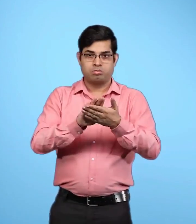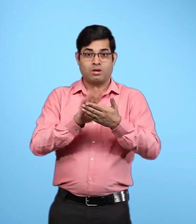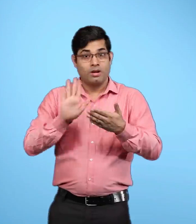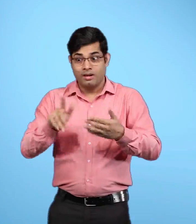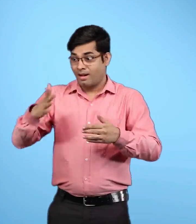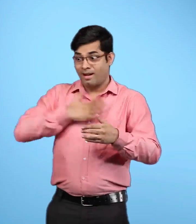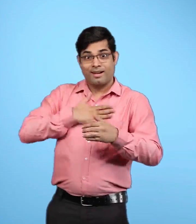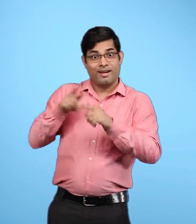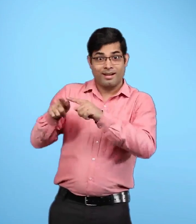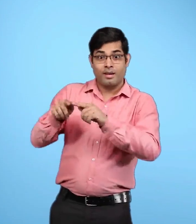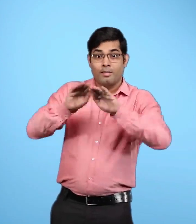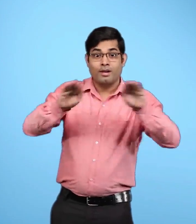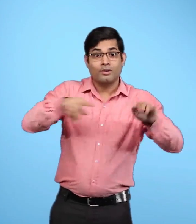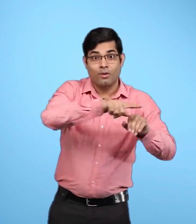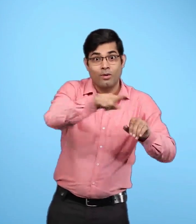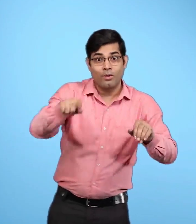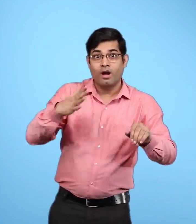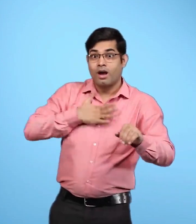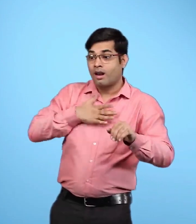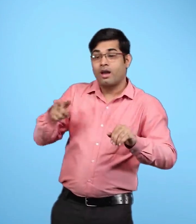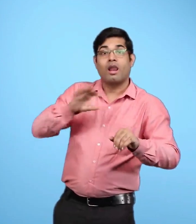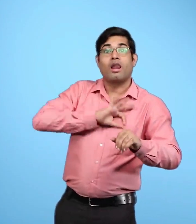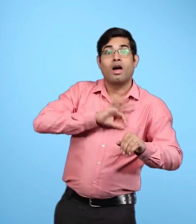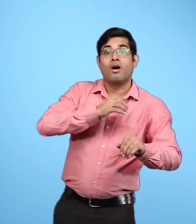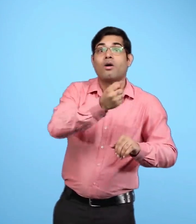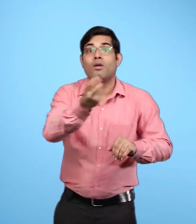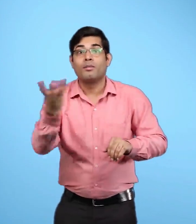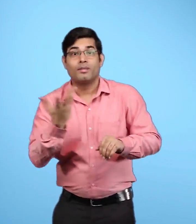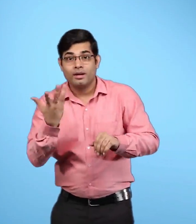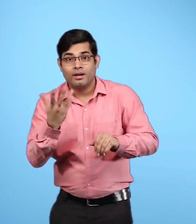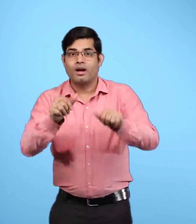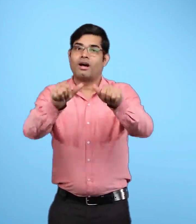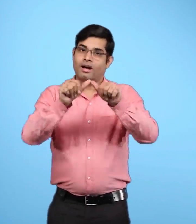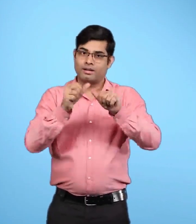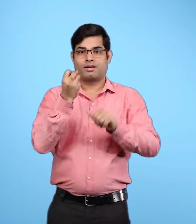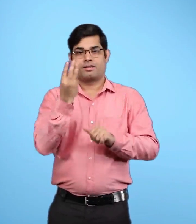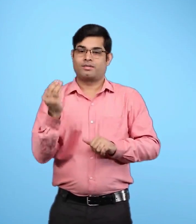and column 2 has space for writing the number of children liking green color.